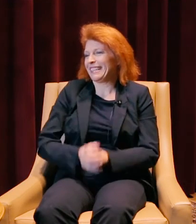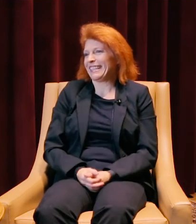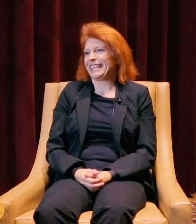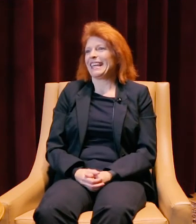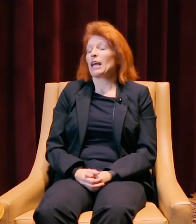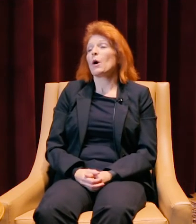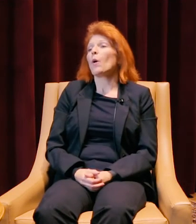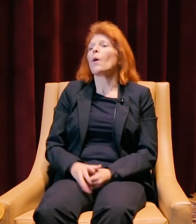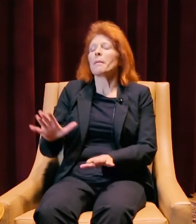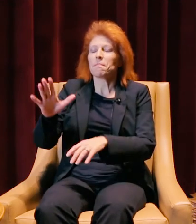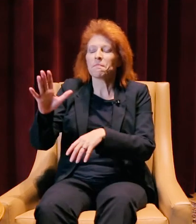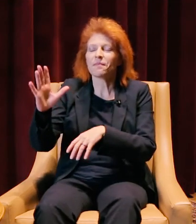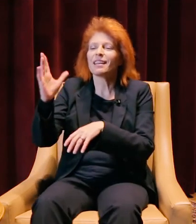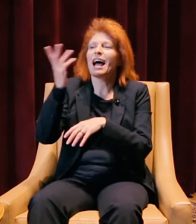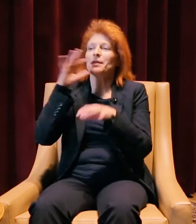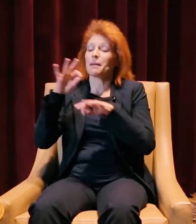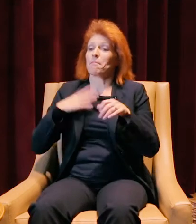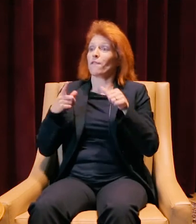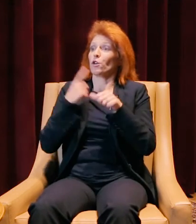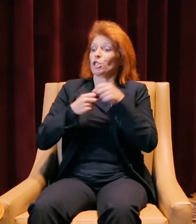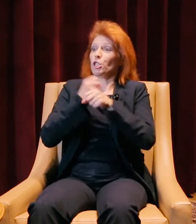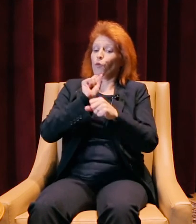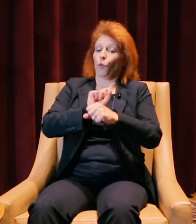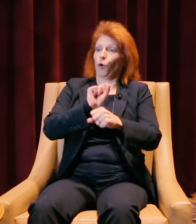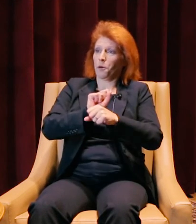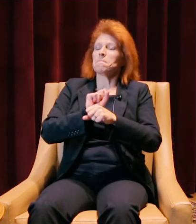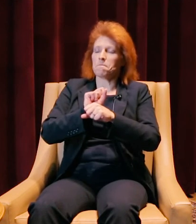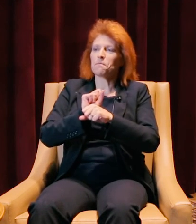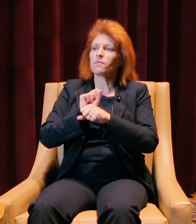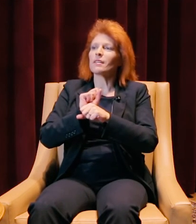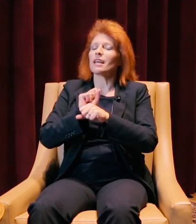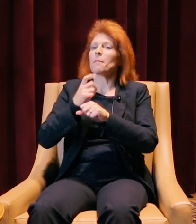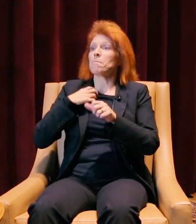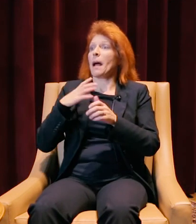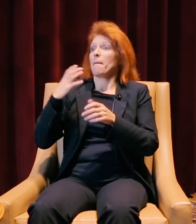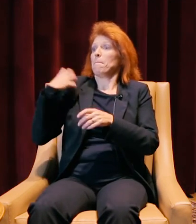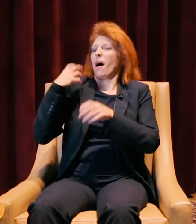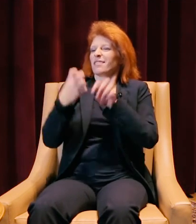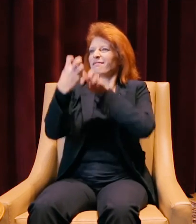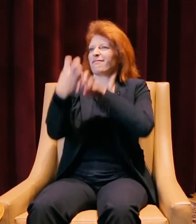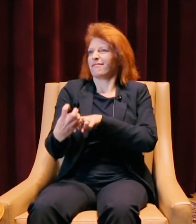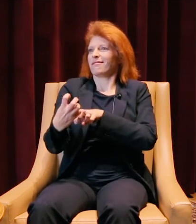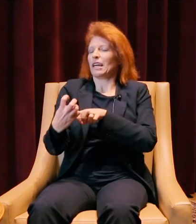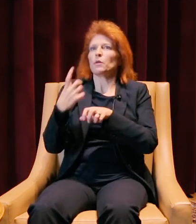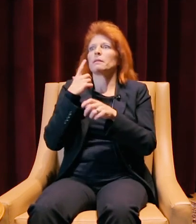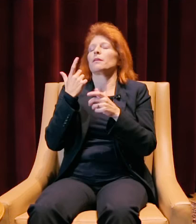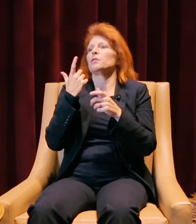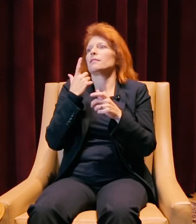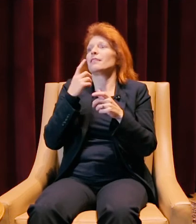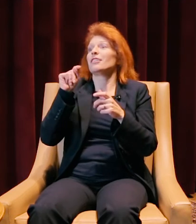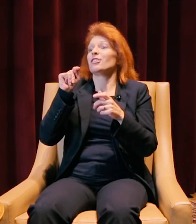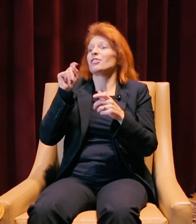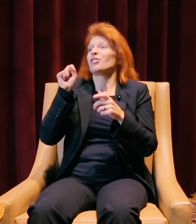I'll tell you through an anecdote. My first year in the job, I was doing my review with my boss. We had just cut some really big deals for